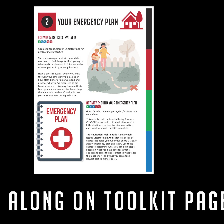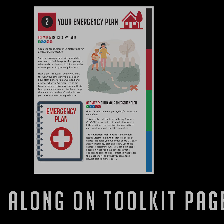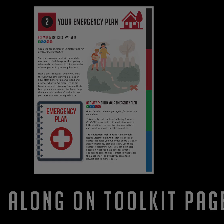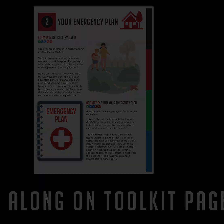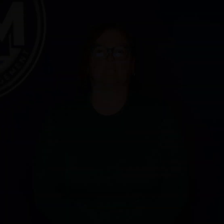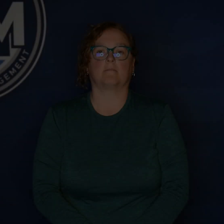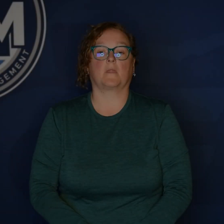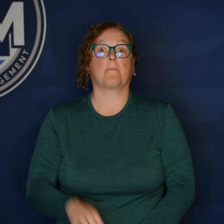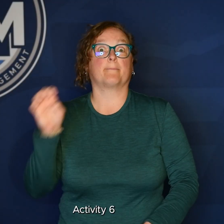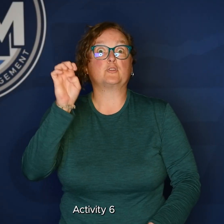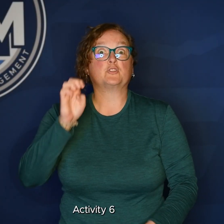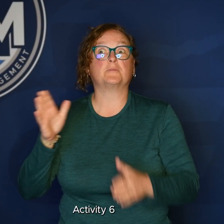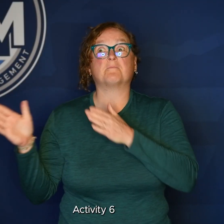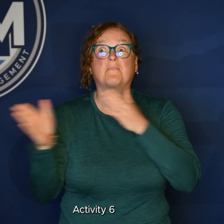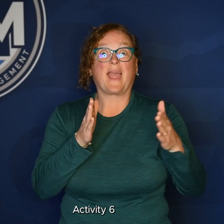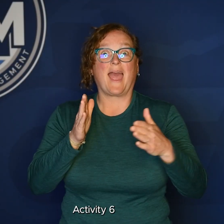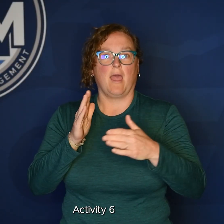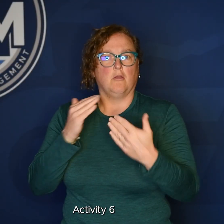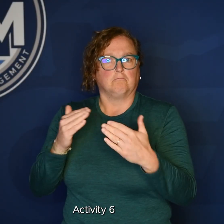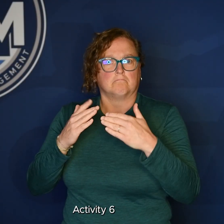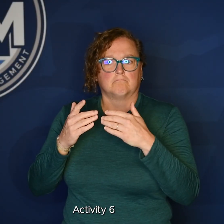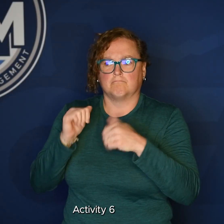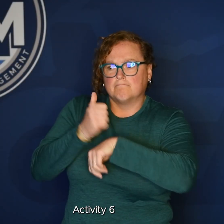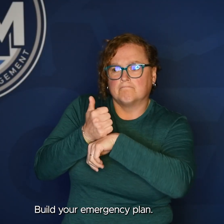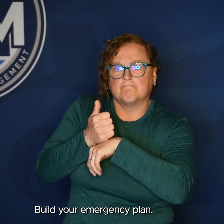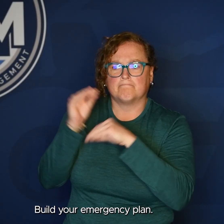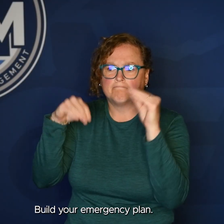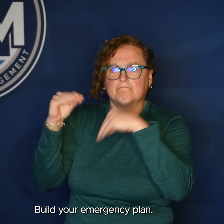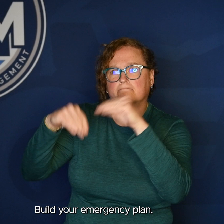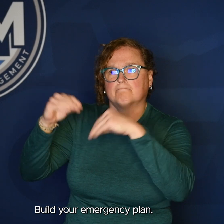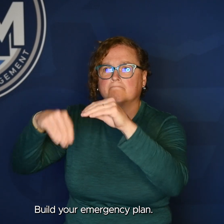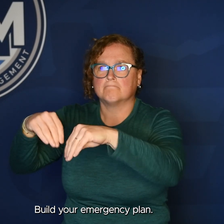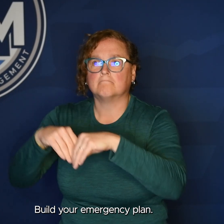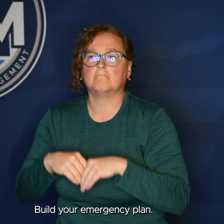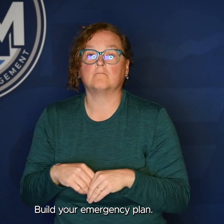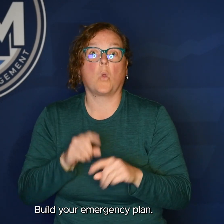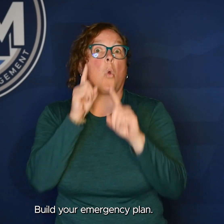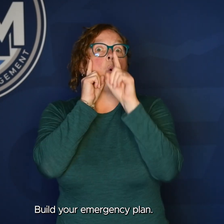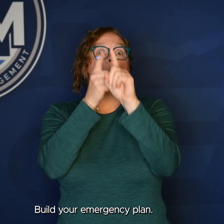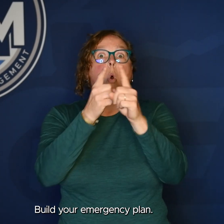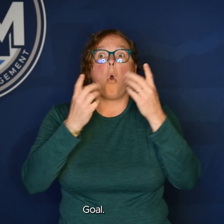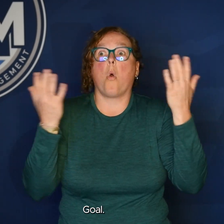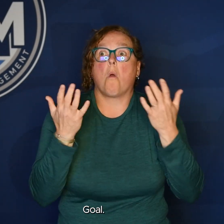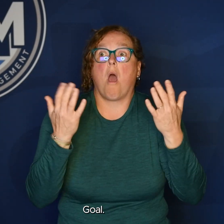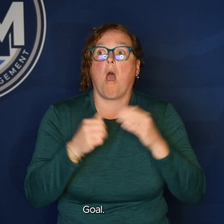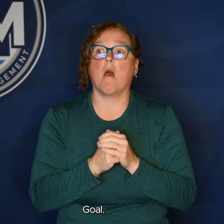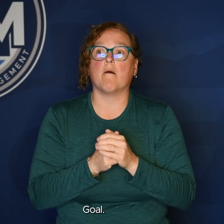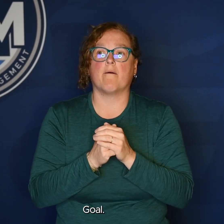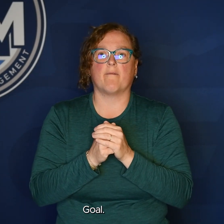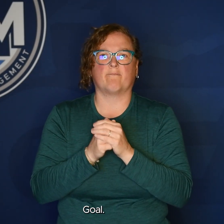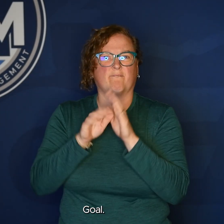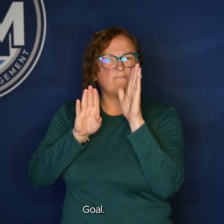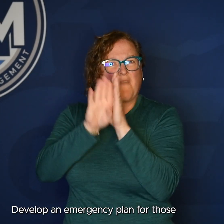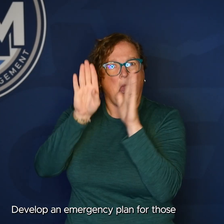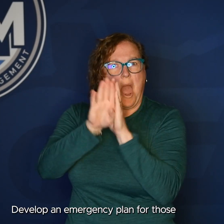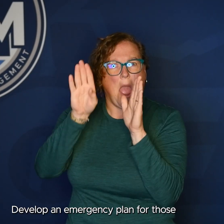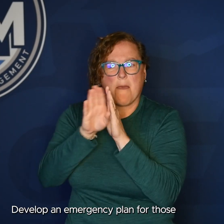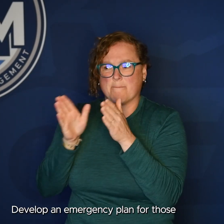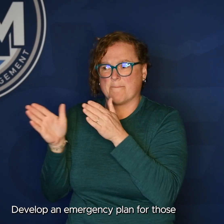45. Activity 6. Build your emergency plan. Goal: develop an